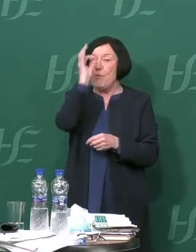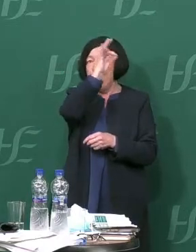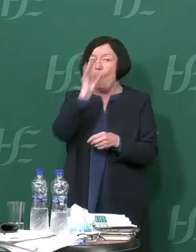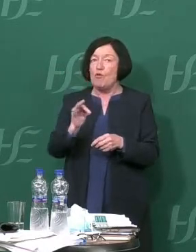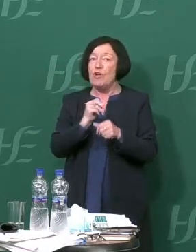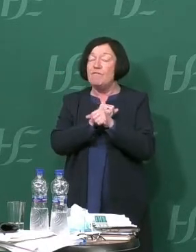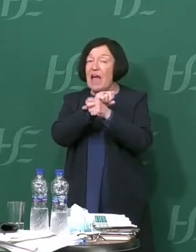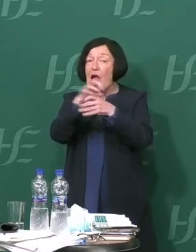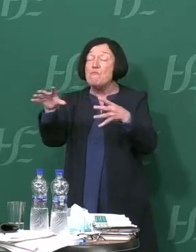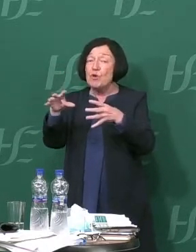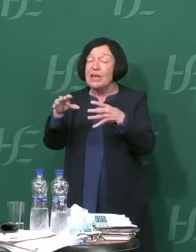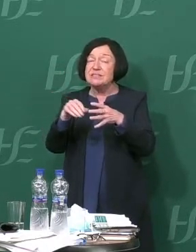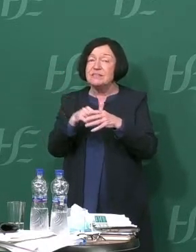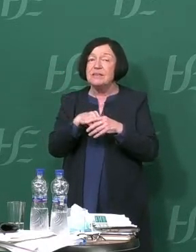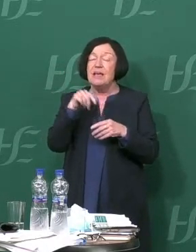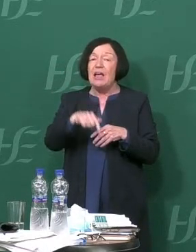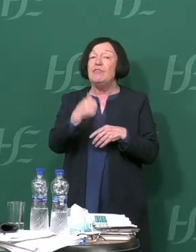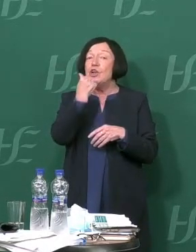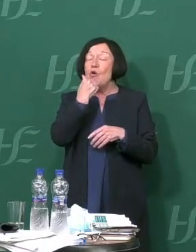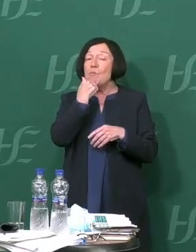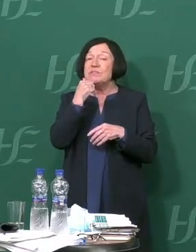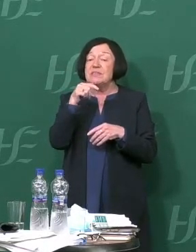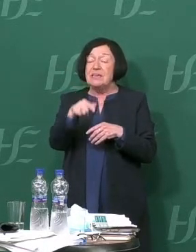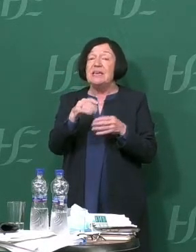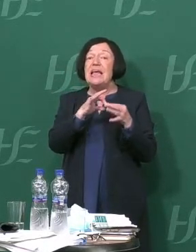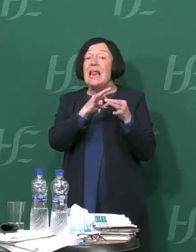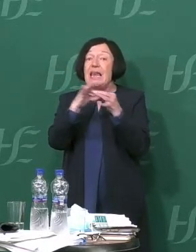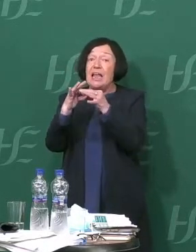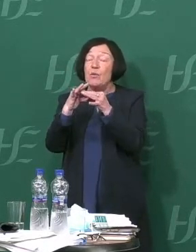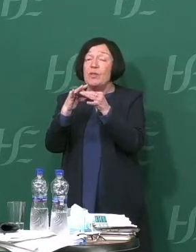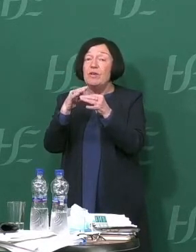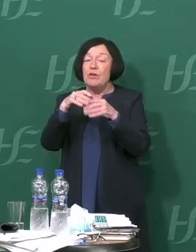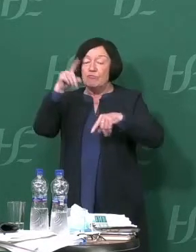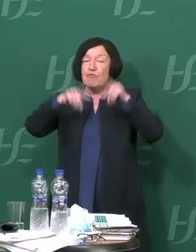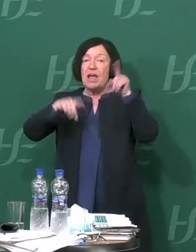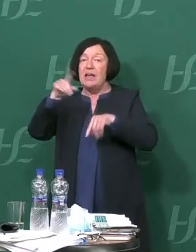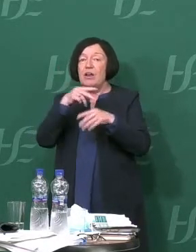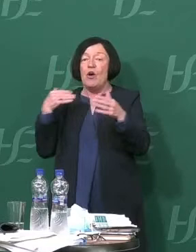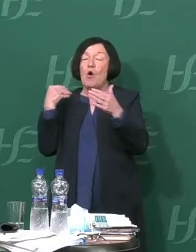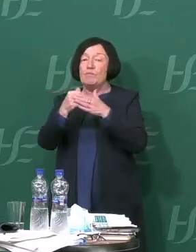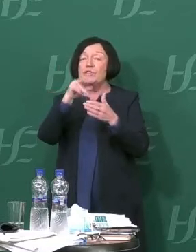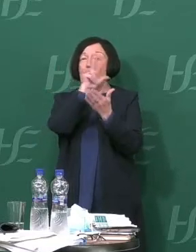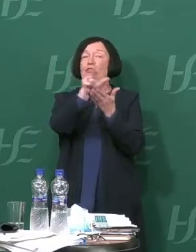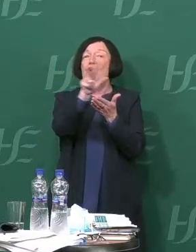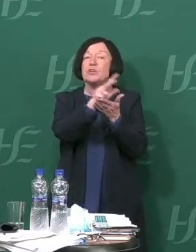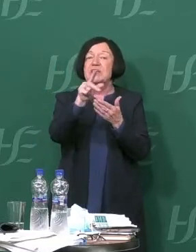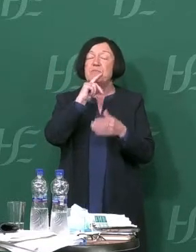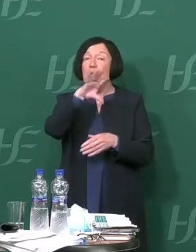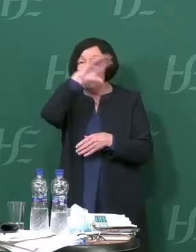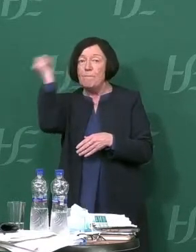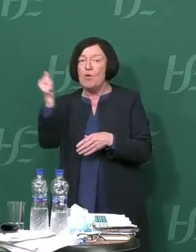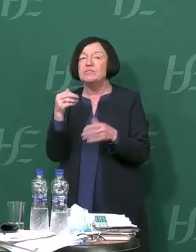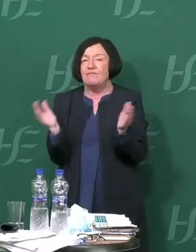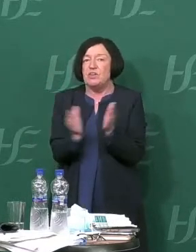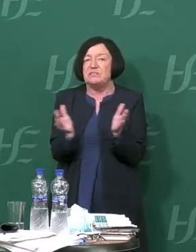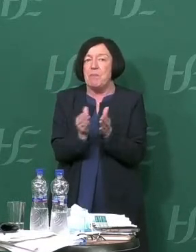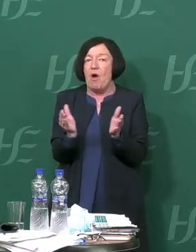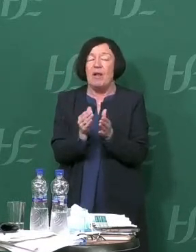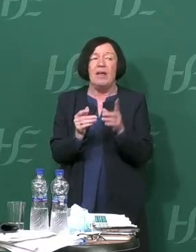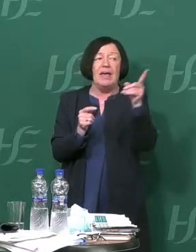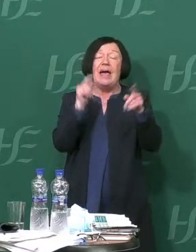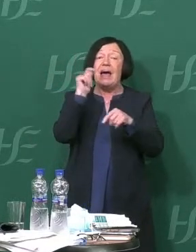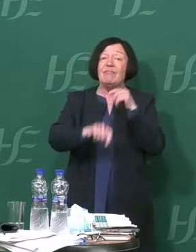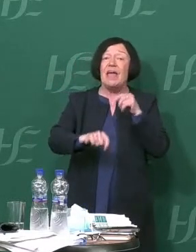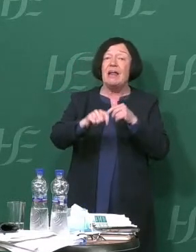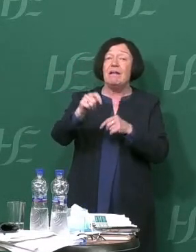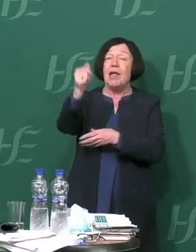all outbreaks, and the numbers of cases associated with them range up to 13, but in most cases are quite small. And then in bars